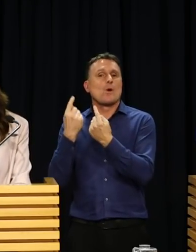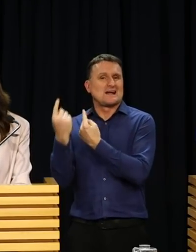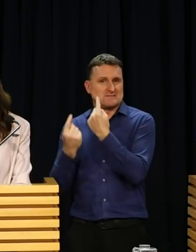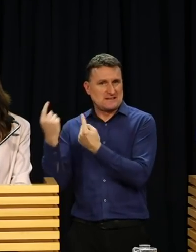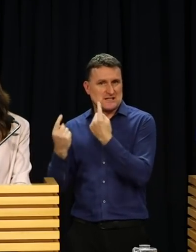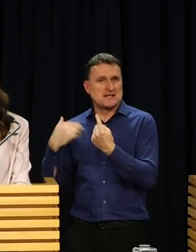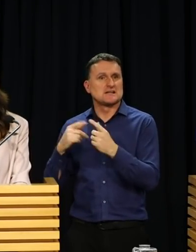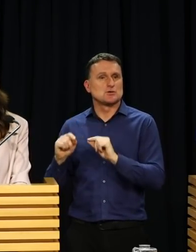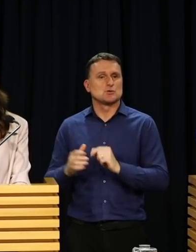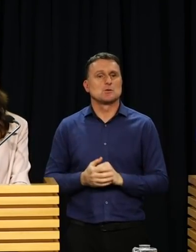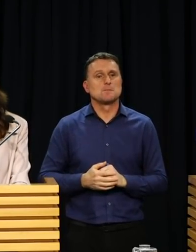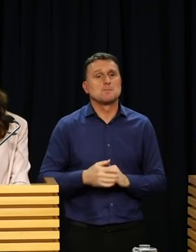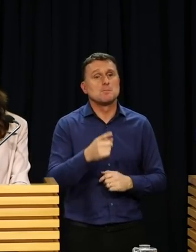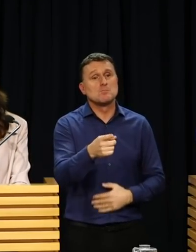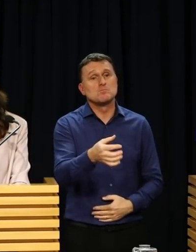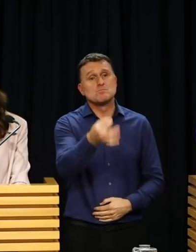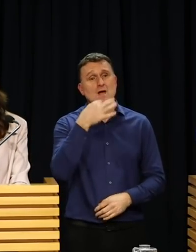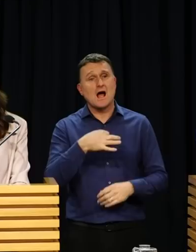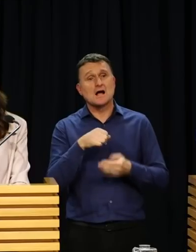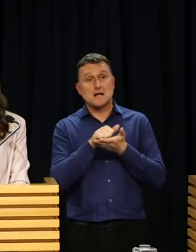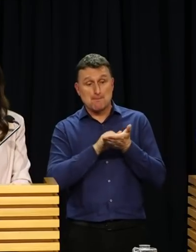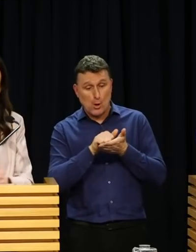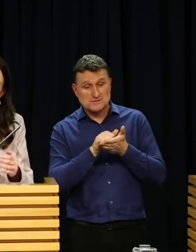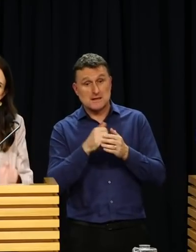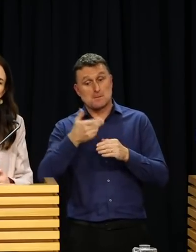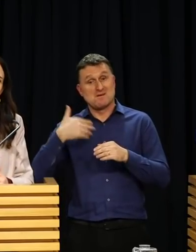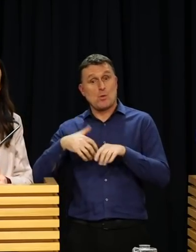your apology most effective when you've got action to back it?